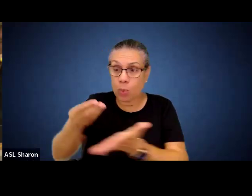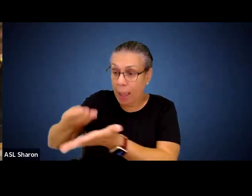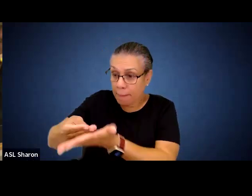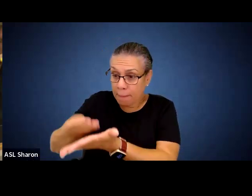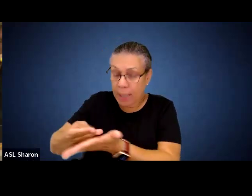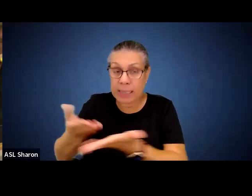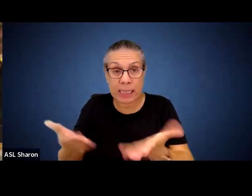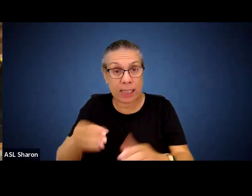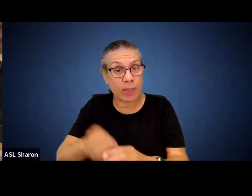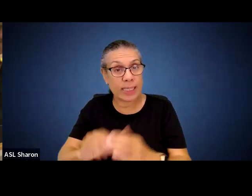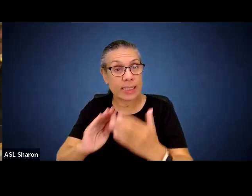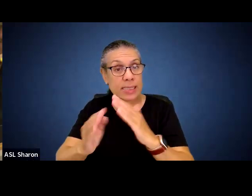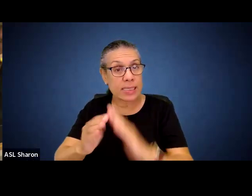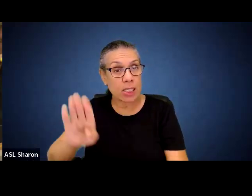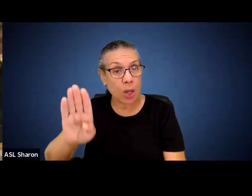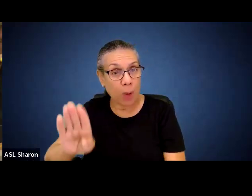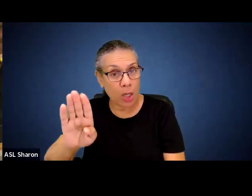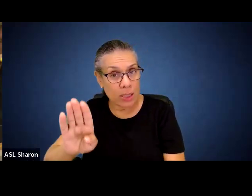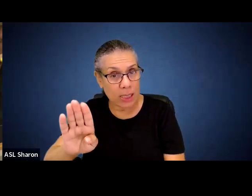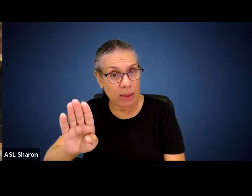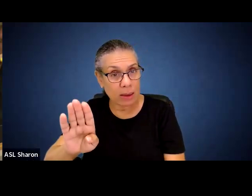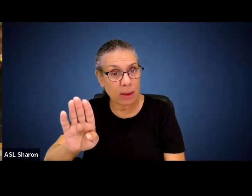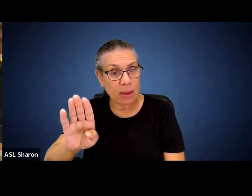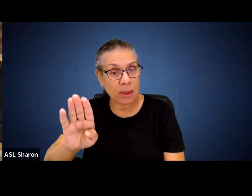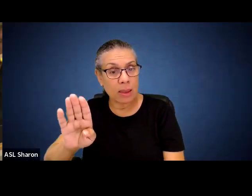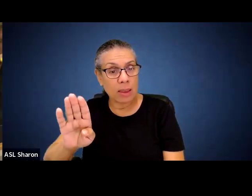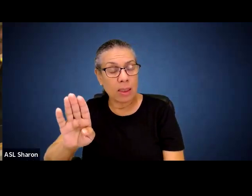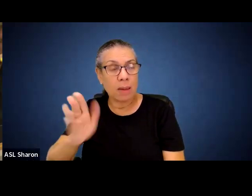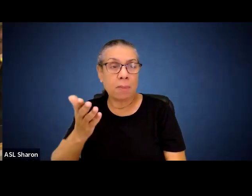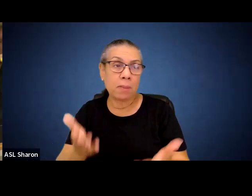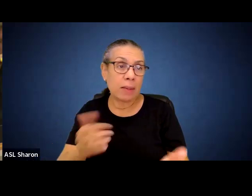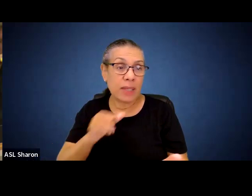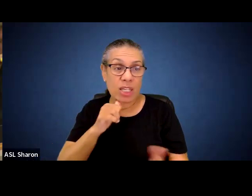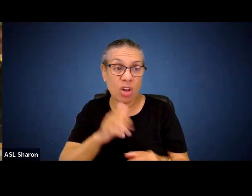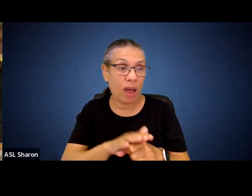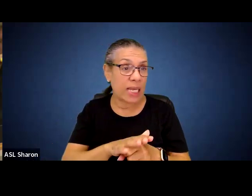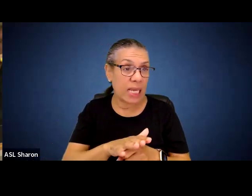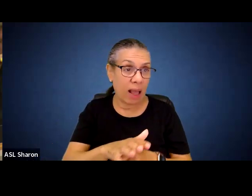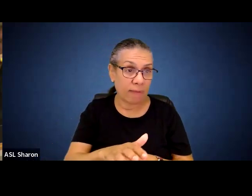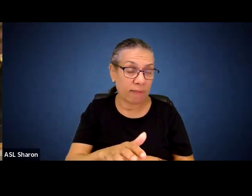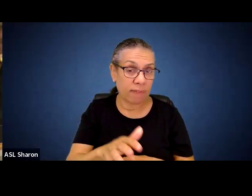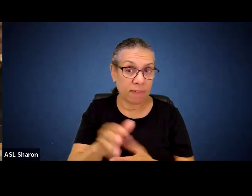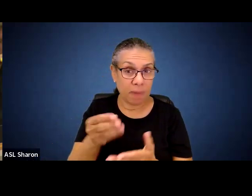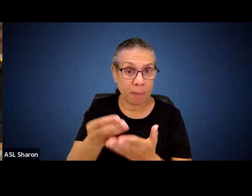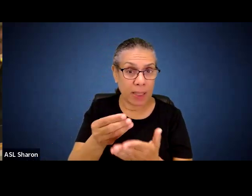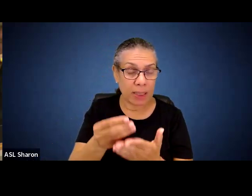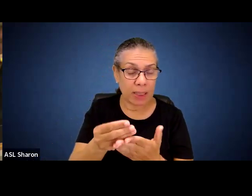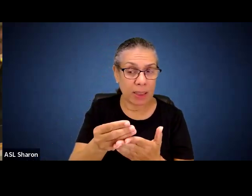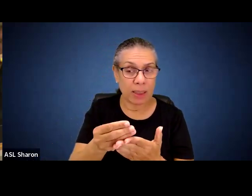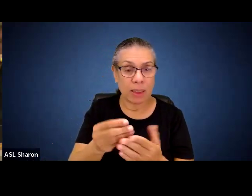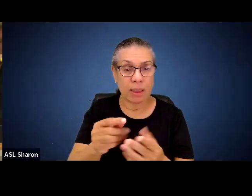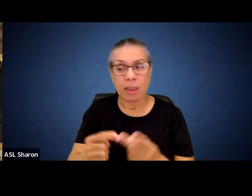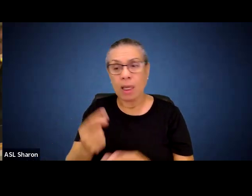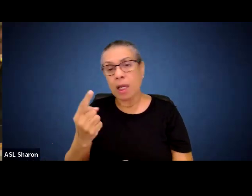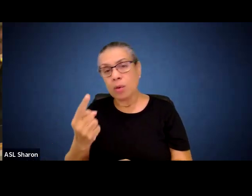in the city, even though are there, but not enough. And that one of the suggestions coming from